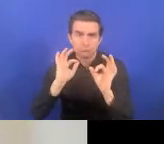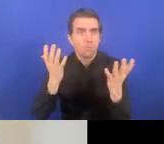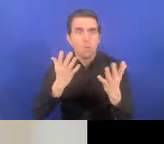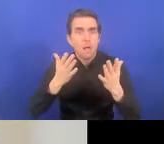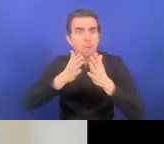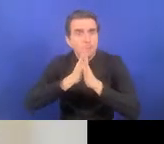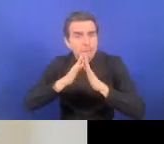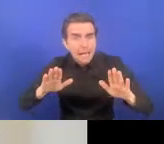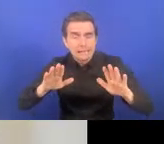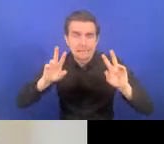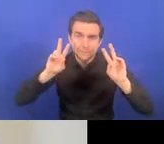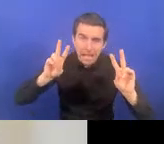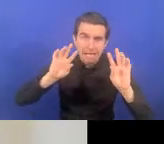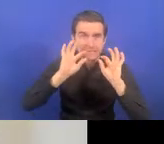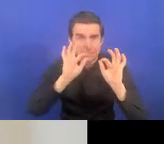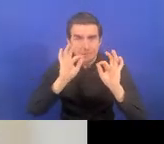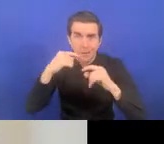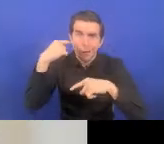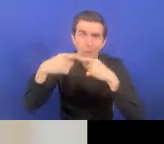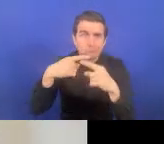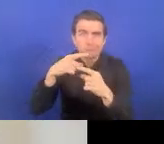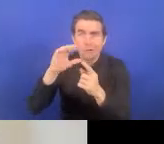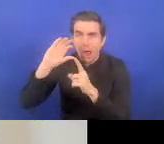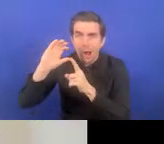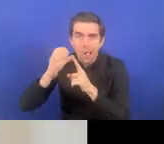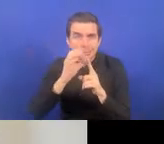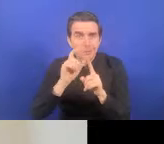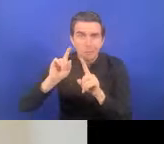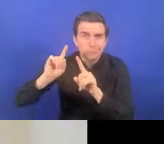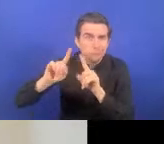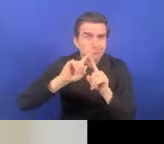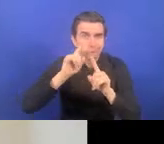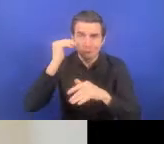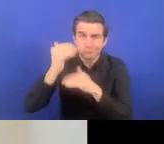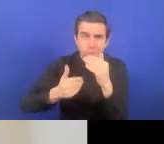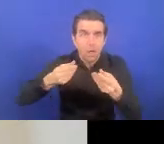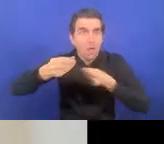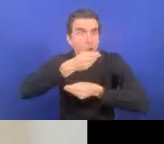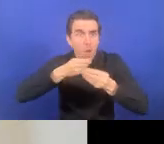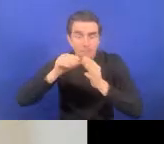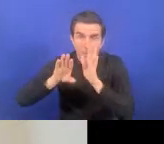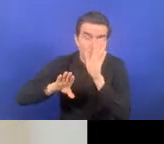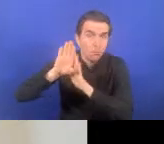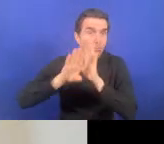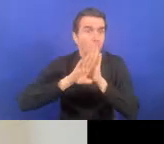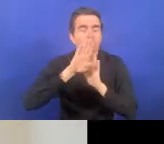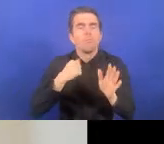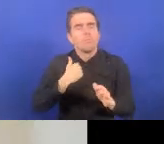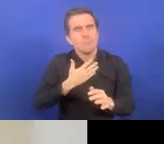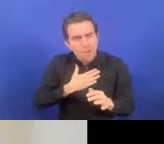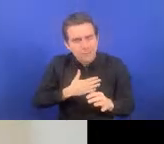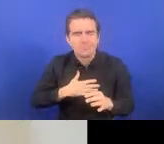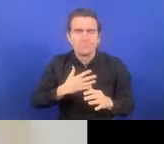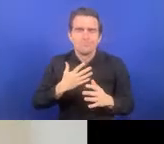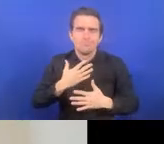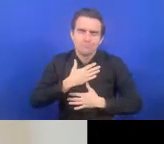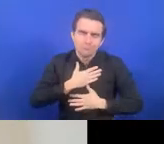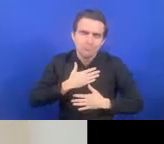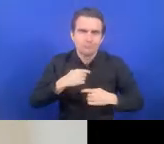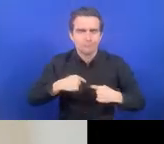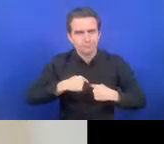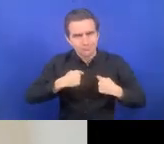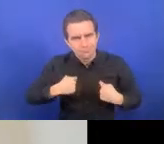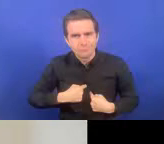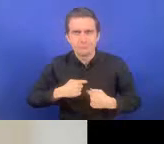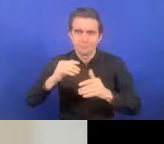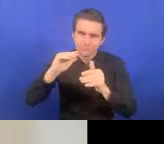thank Deputy Executive Director Nyadjazi Gumbawadza and our colleagues at UN Women